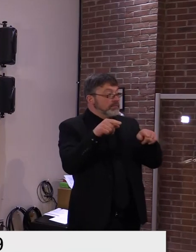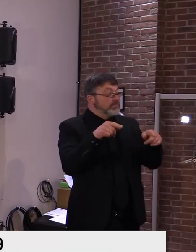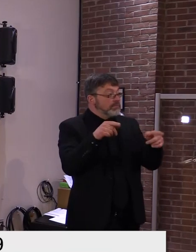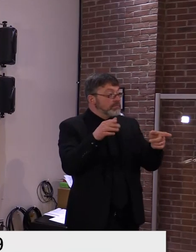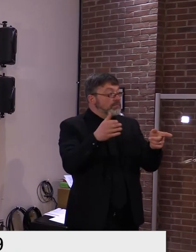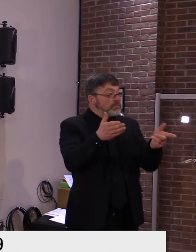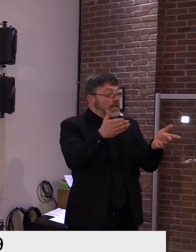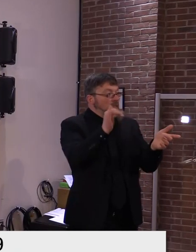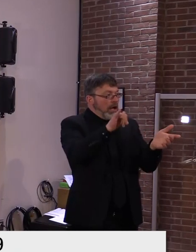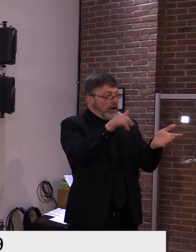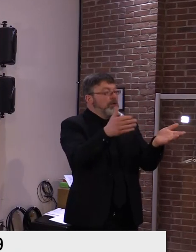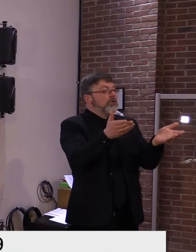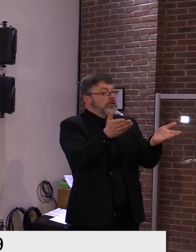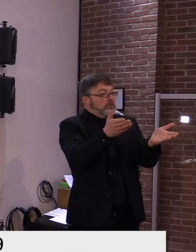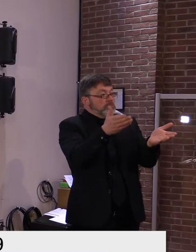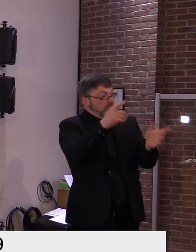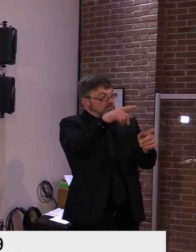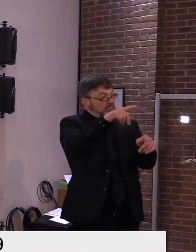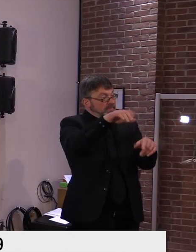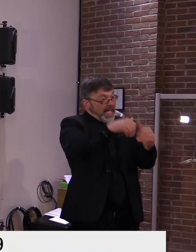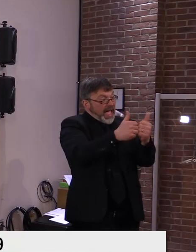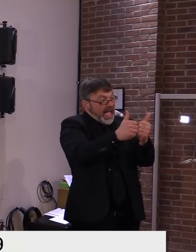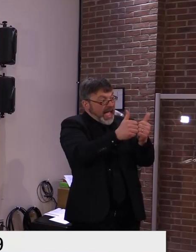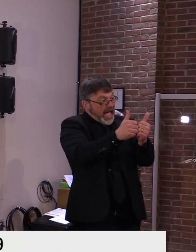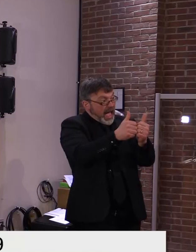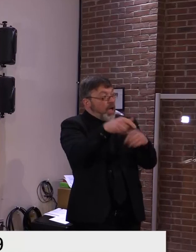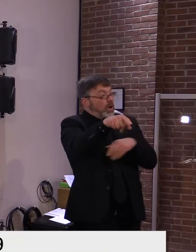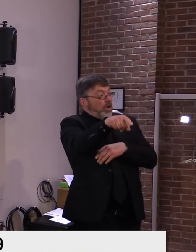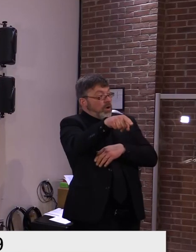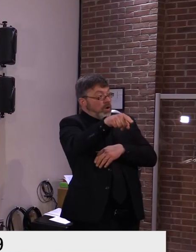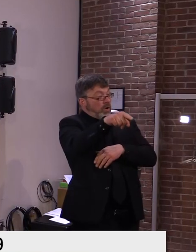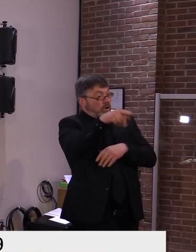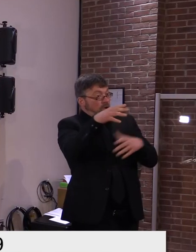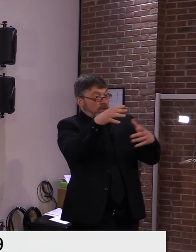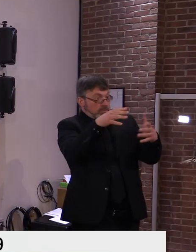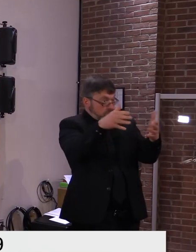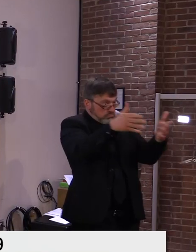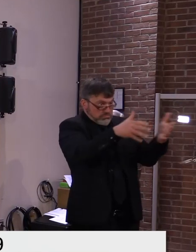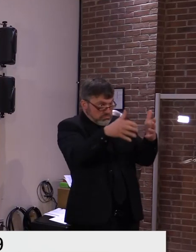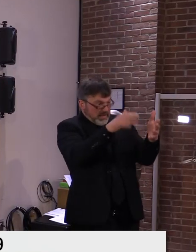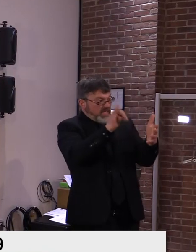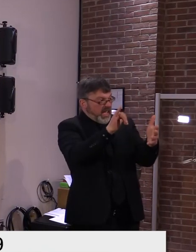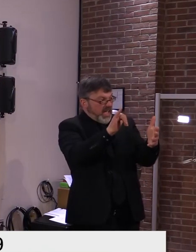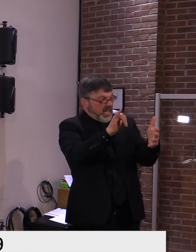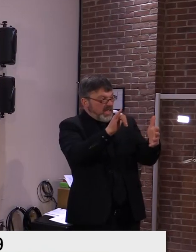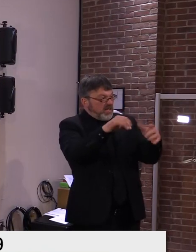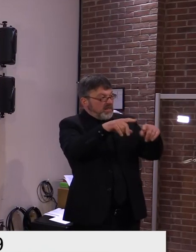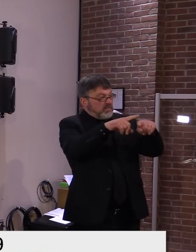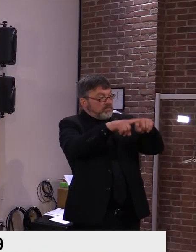knowing how we've called things and knowing when and how we've called them right.